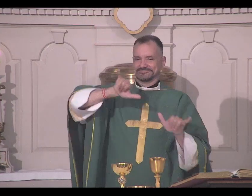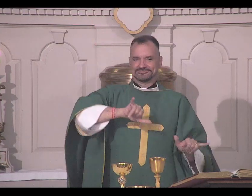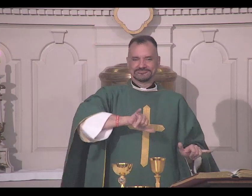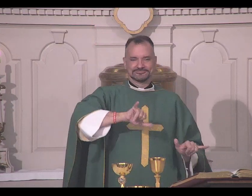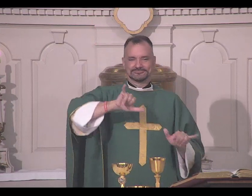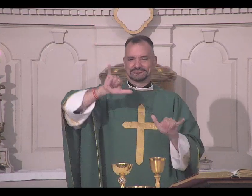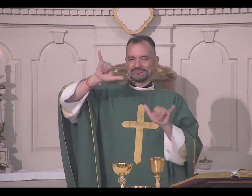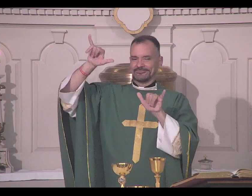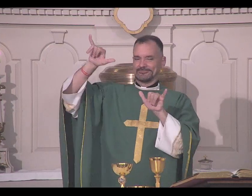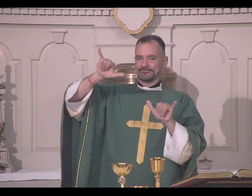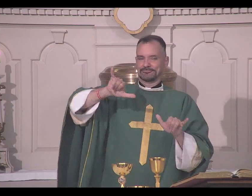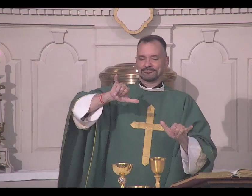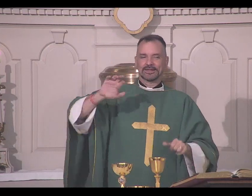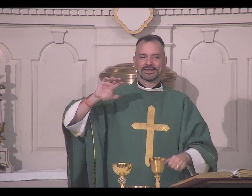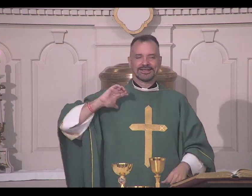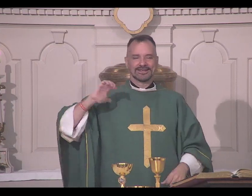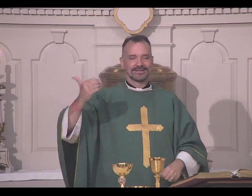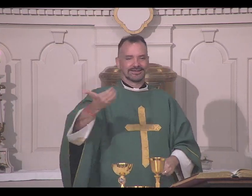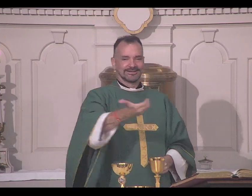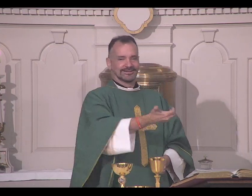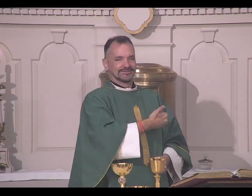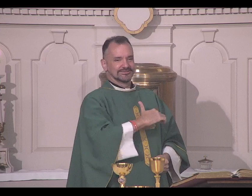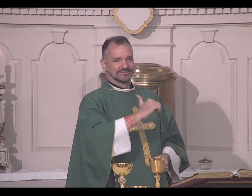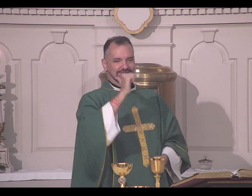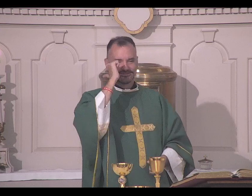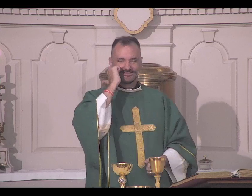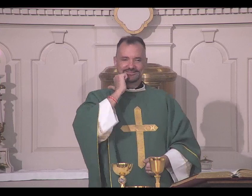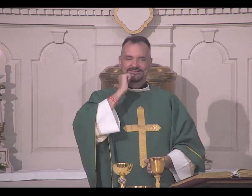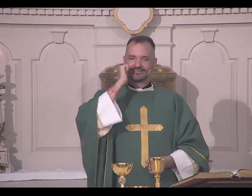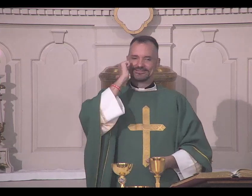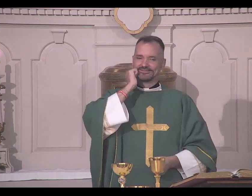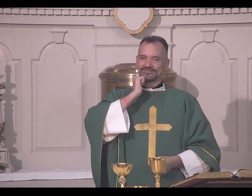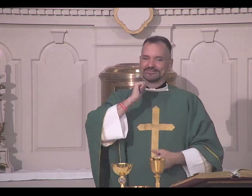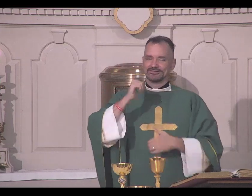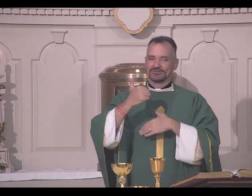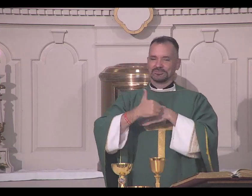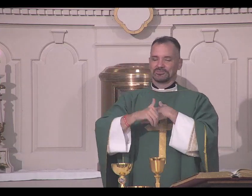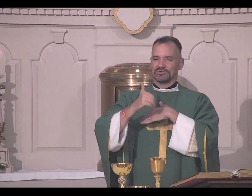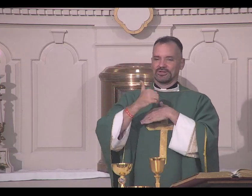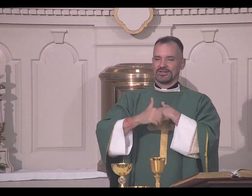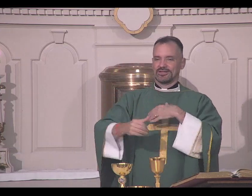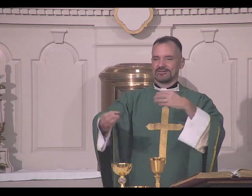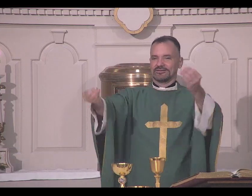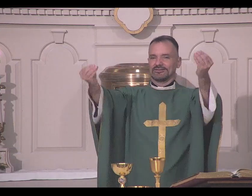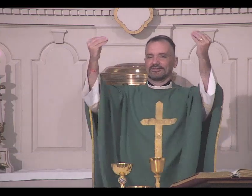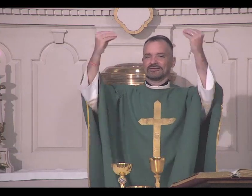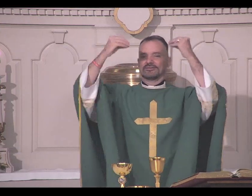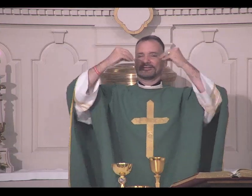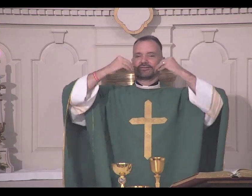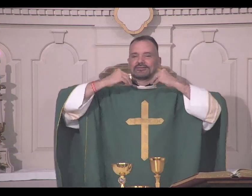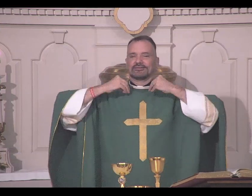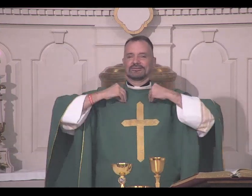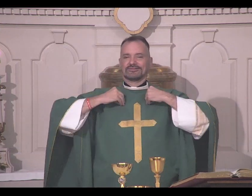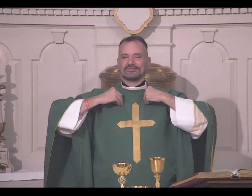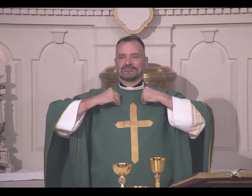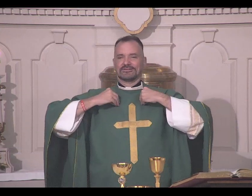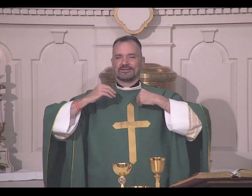our daily bread, and forgive us our trespasses, as